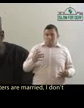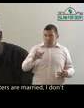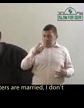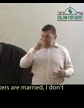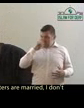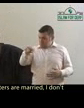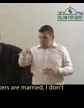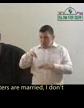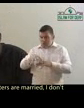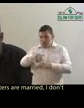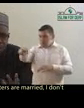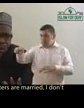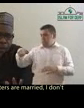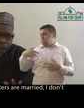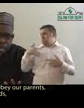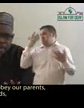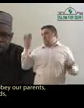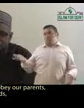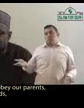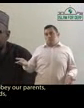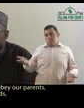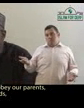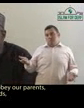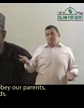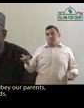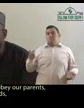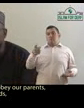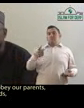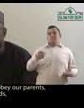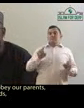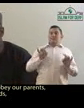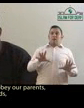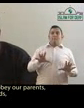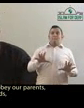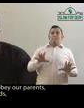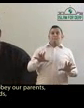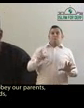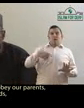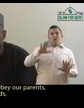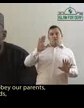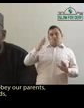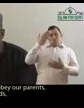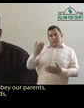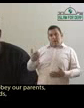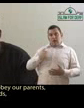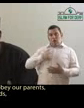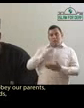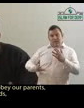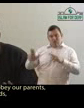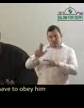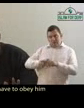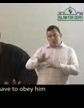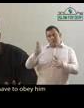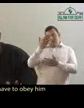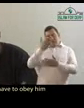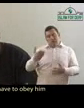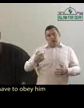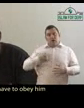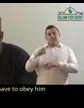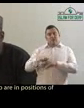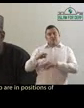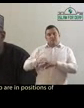sisters are married. I don't know. But in Islam, we have to obey our parents and we have to obey our husbands. For an